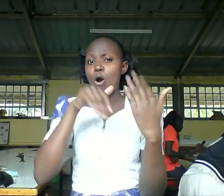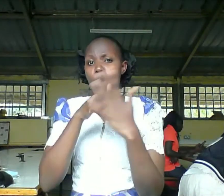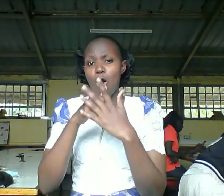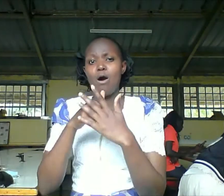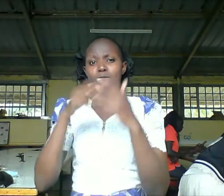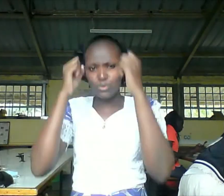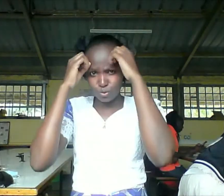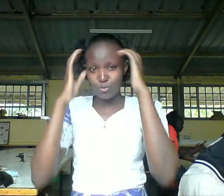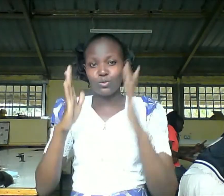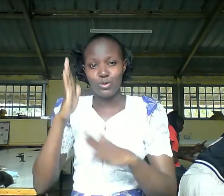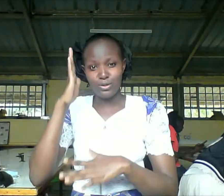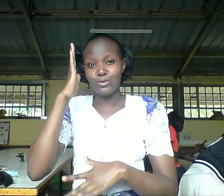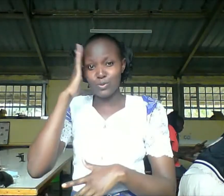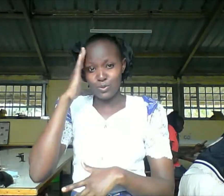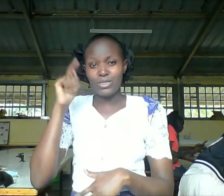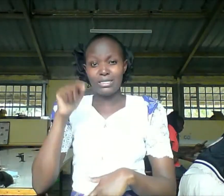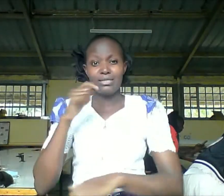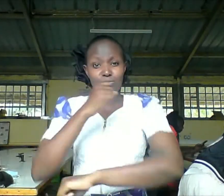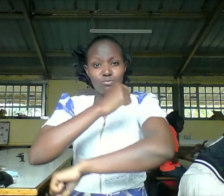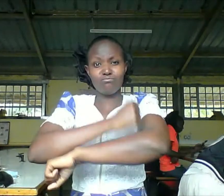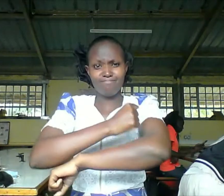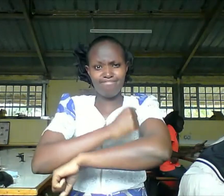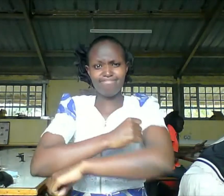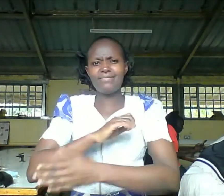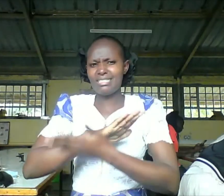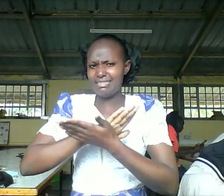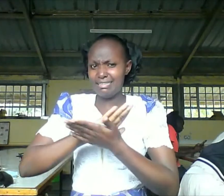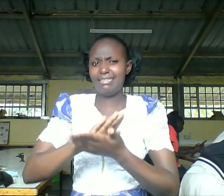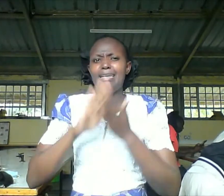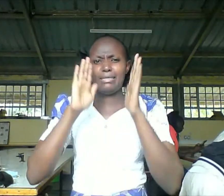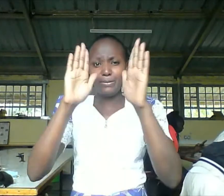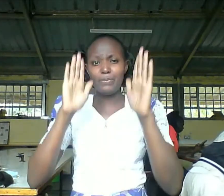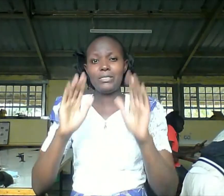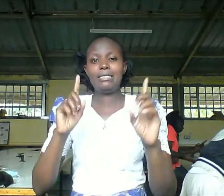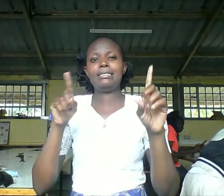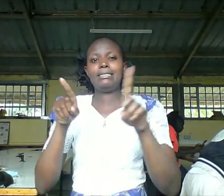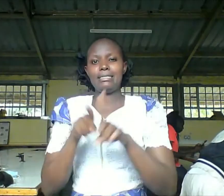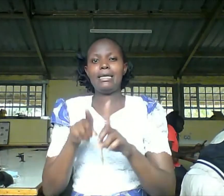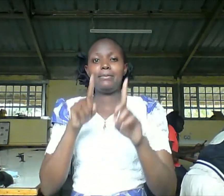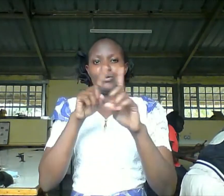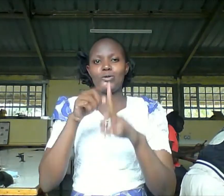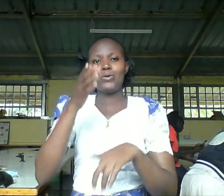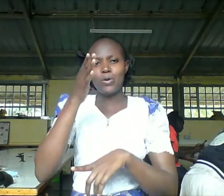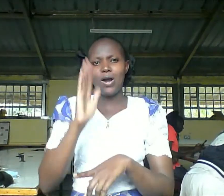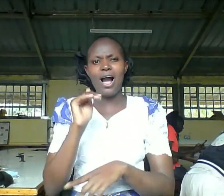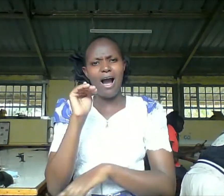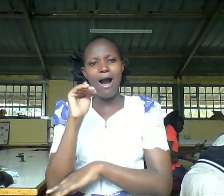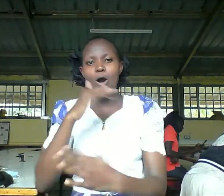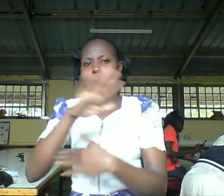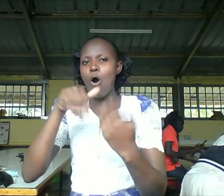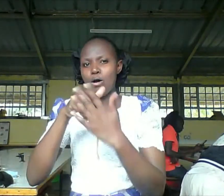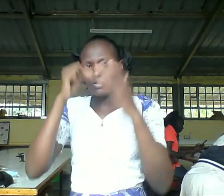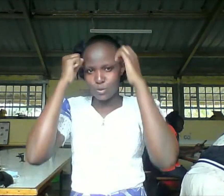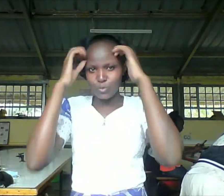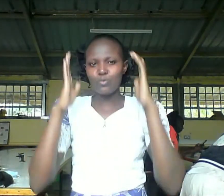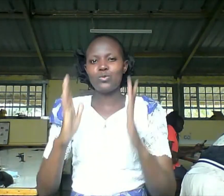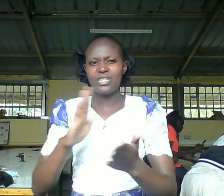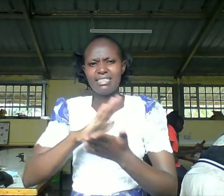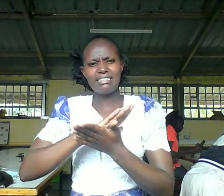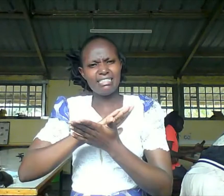is secondary to godliness. I would urge my student to be clean and very smart during this term, and also to